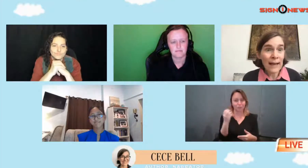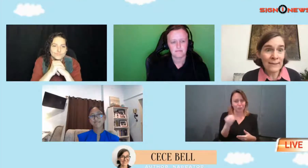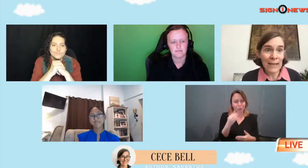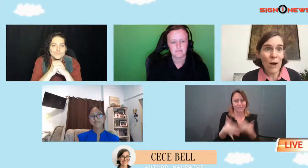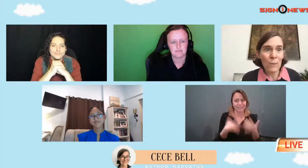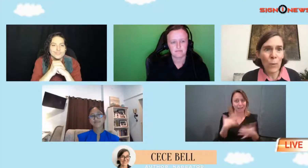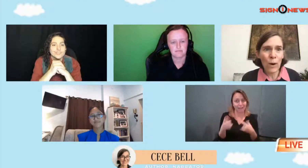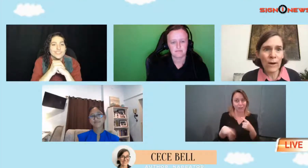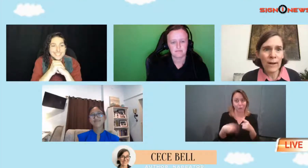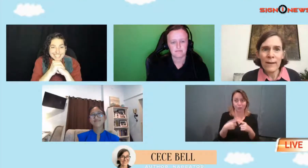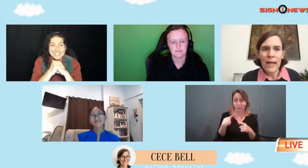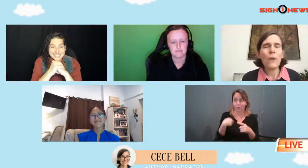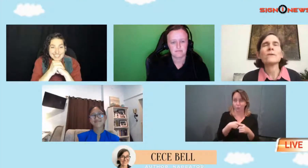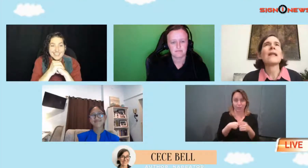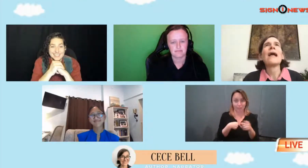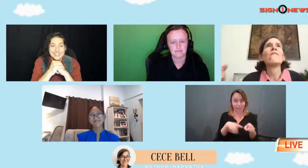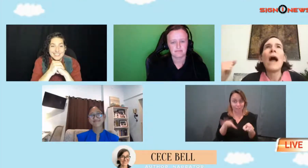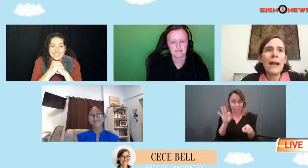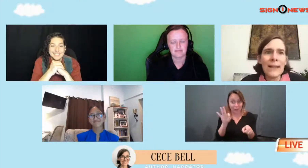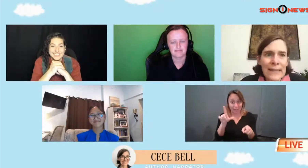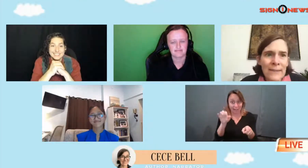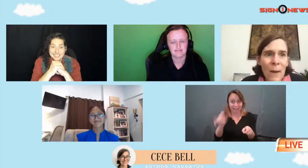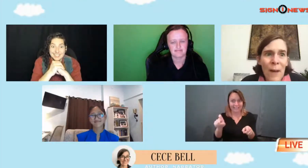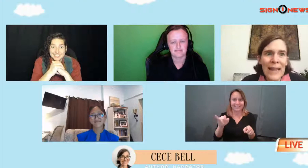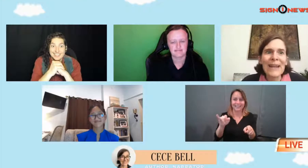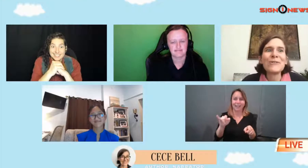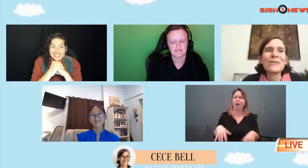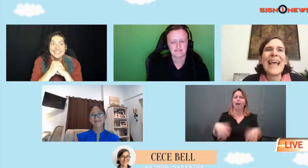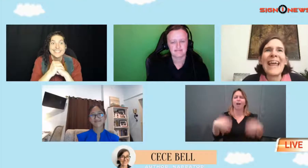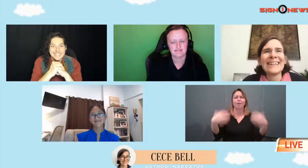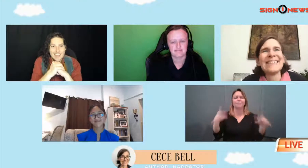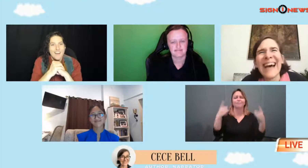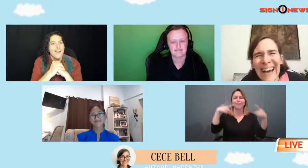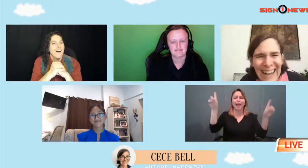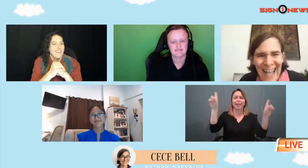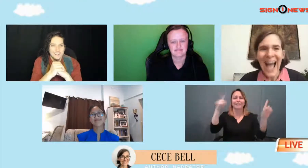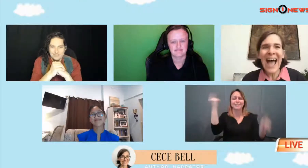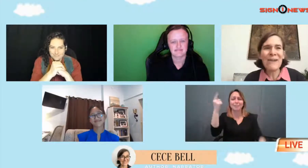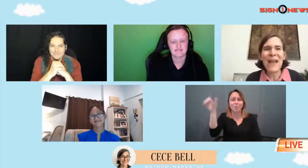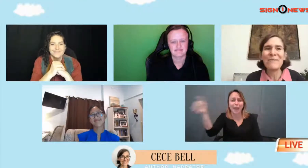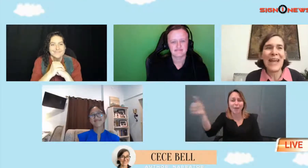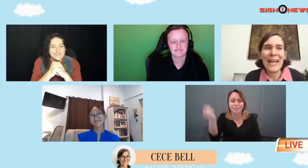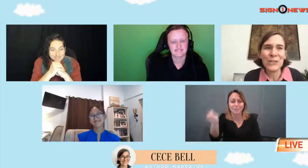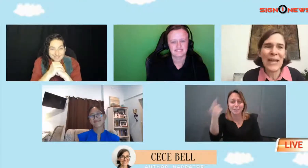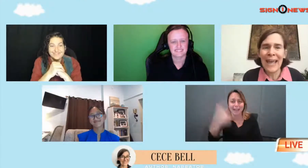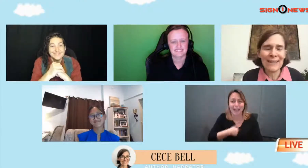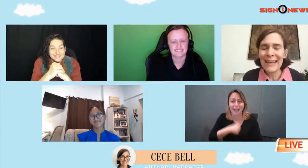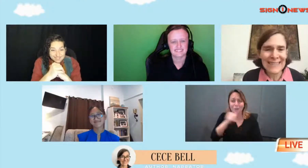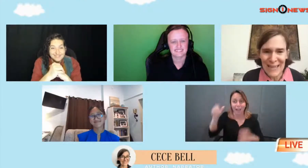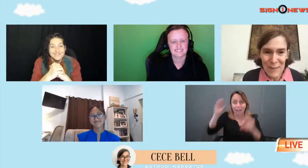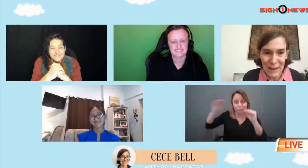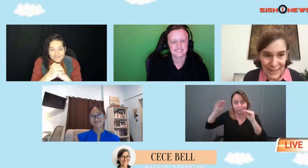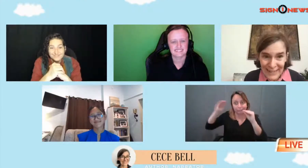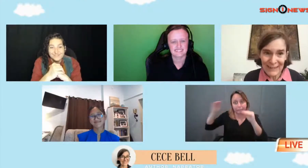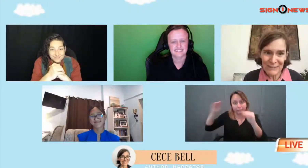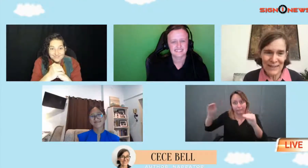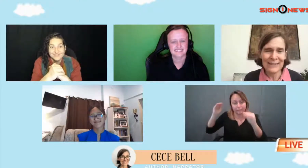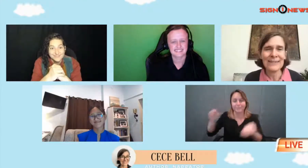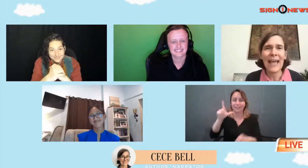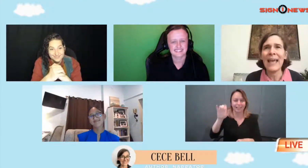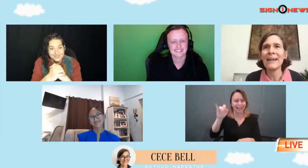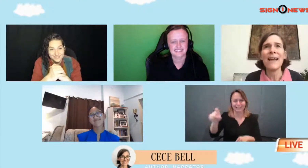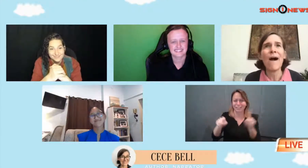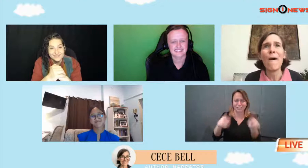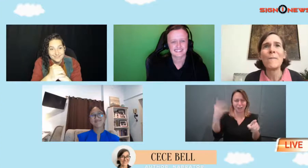got Lexi on board. It was like, finally, somebody understands. I don't have to educate Lexi about any of